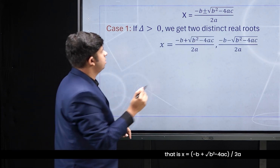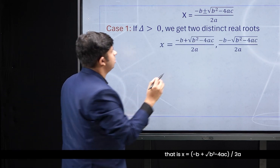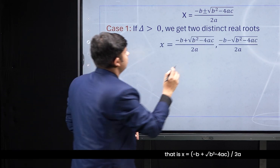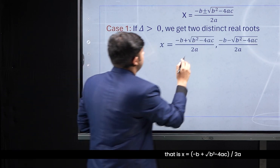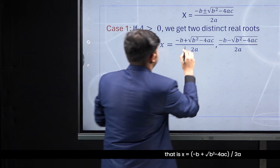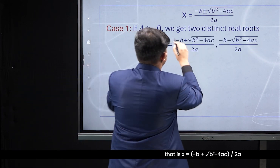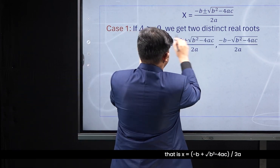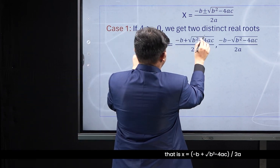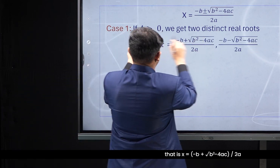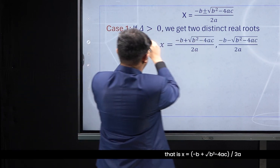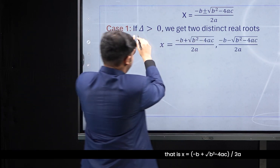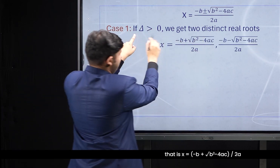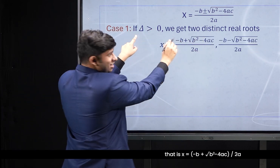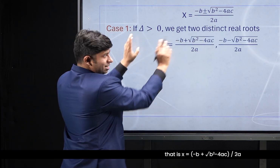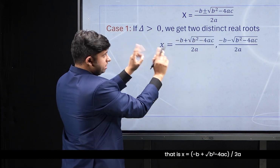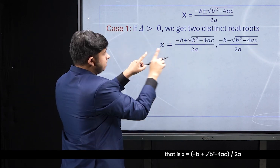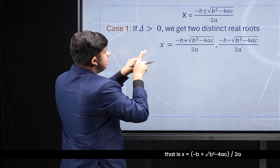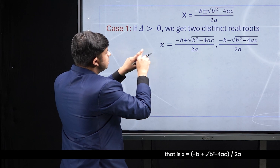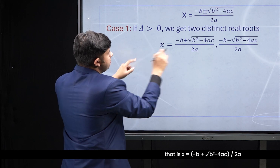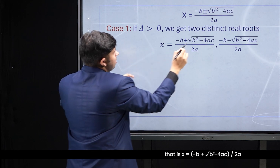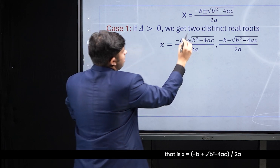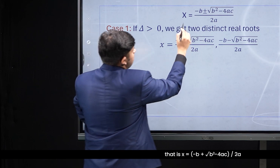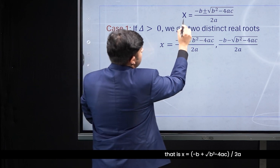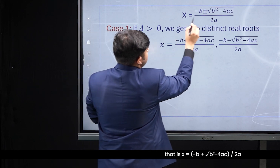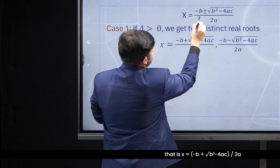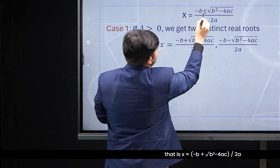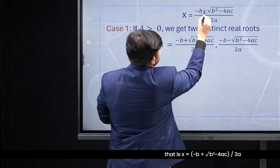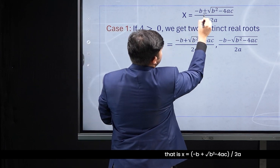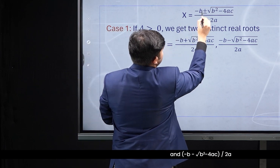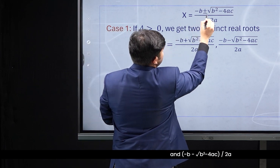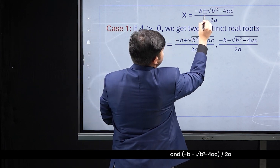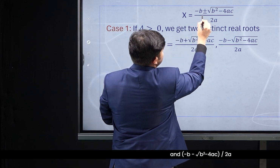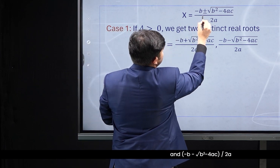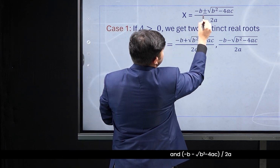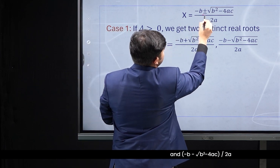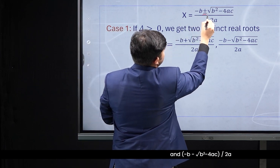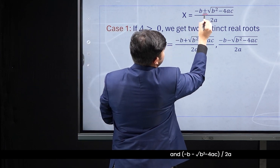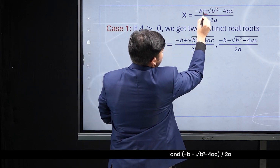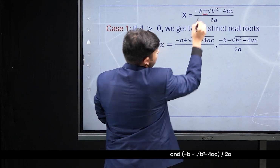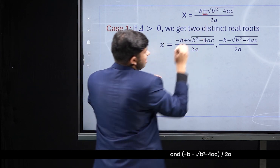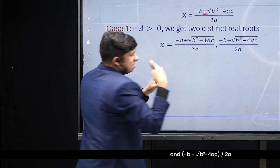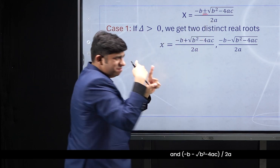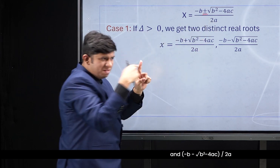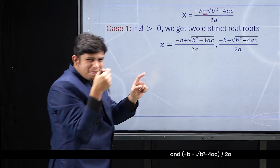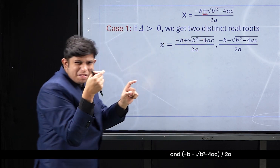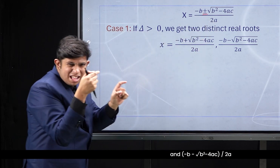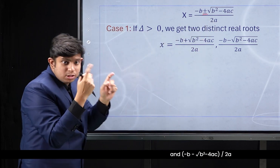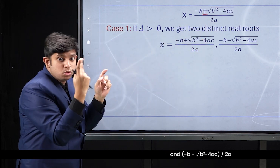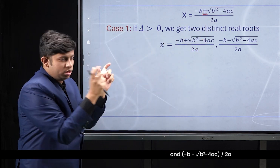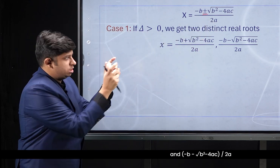minus b plus under root b square minus 4ac by 2a and minus b of minus under root b square